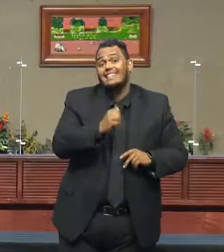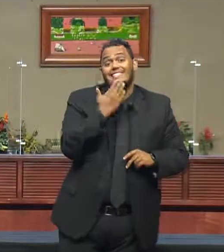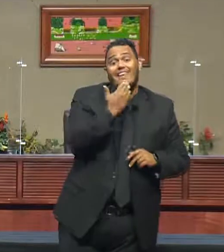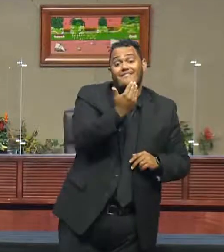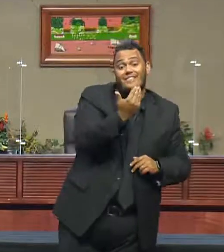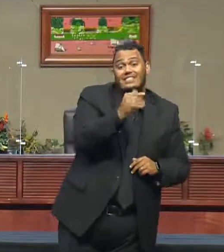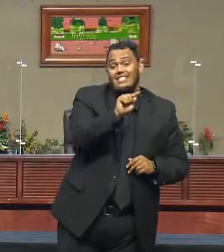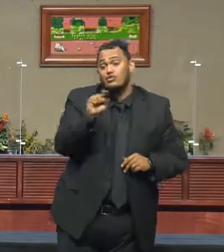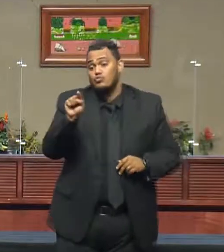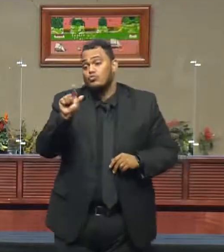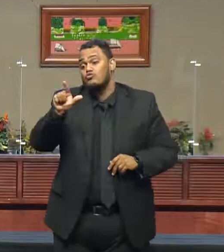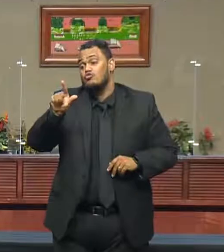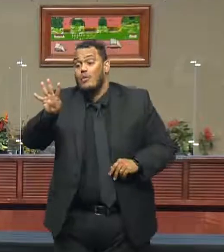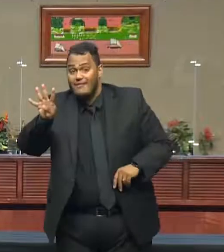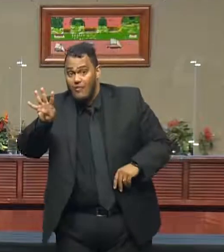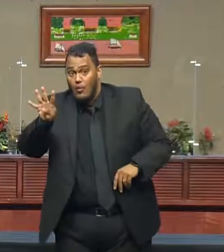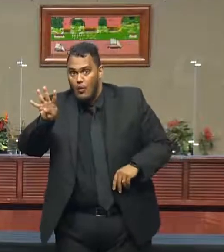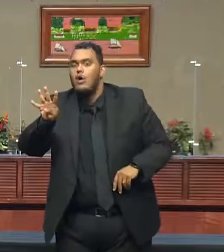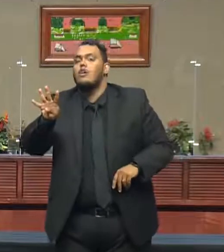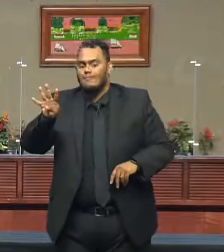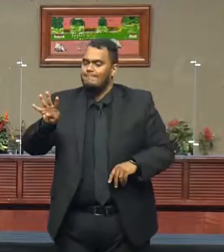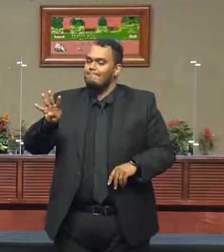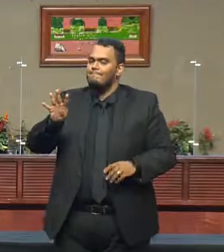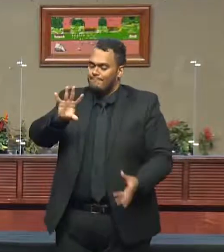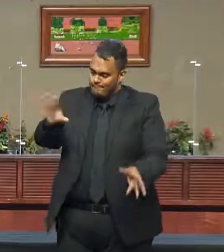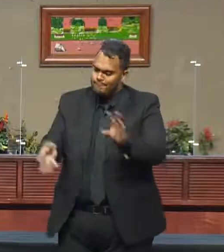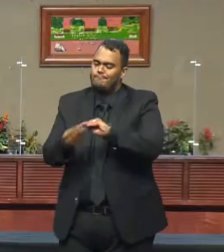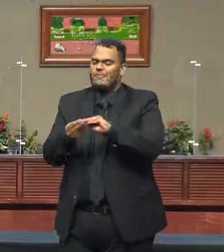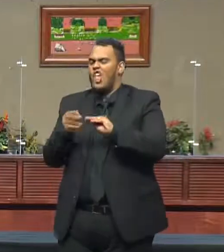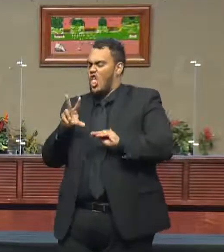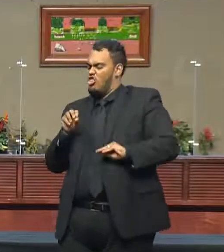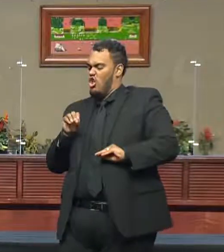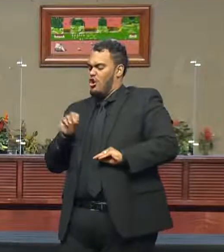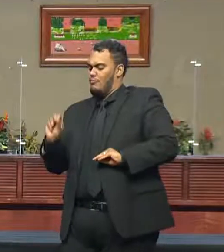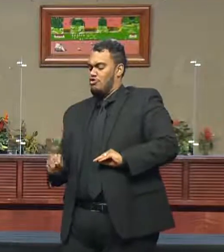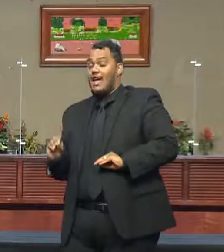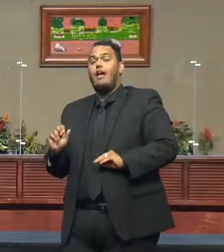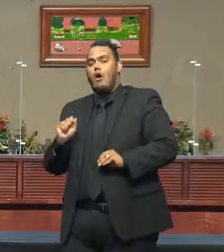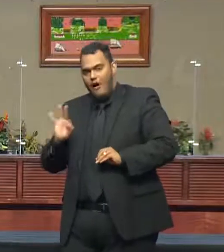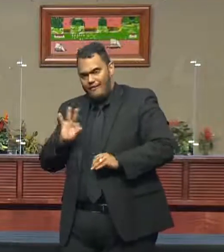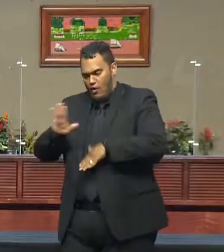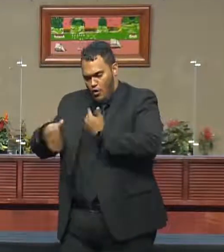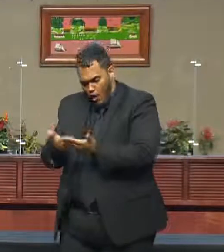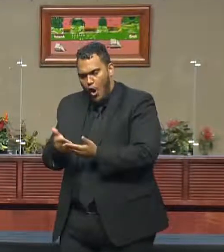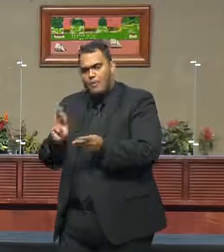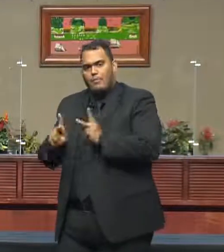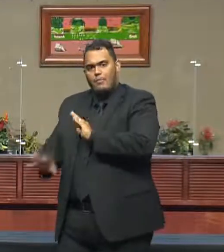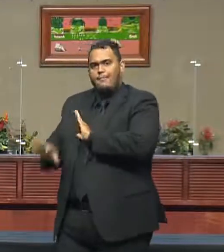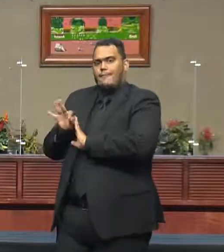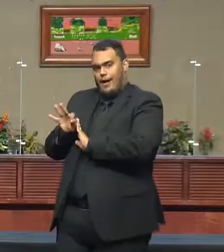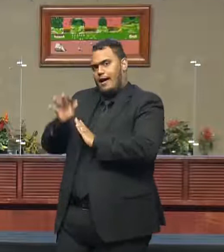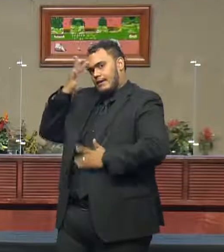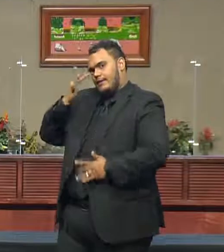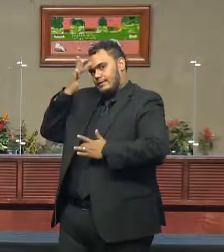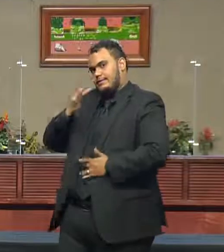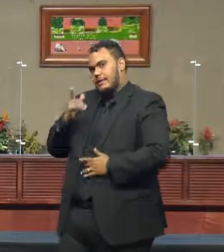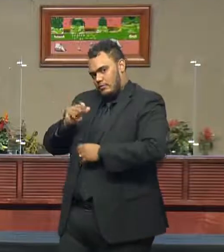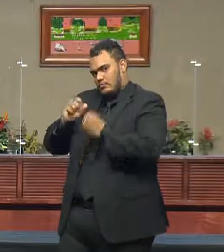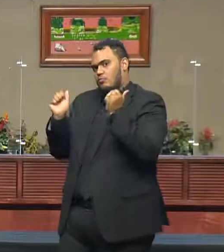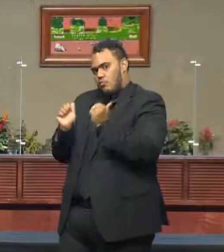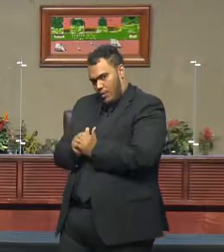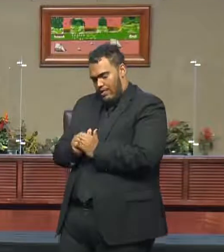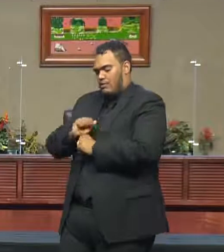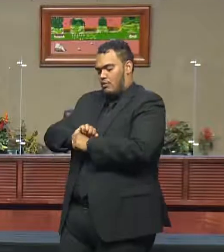of all new infections. So that's why we need to aggressively move into the younger segment of the population. So please come